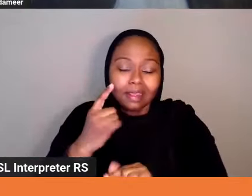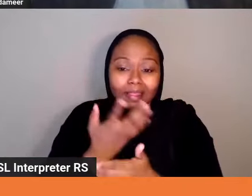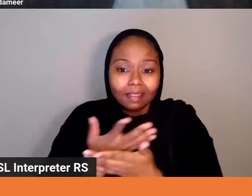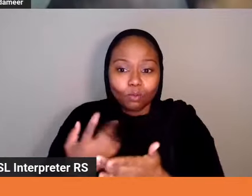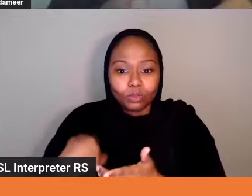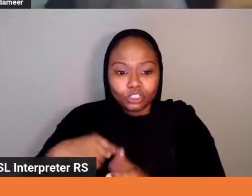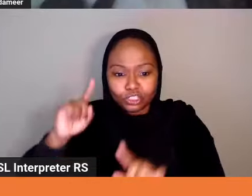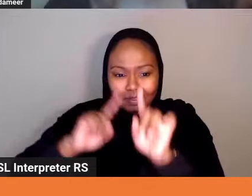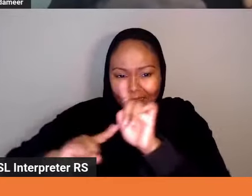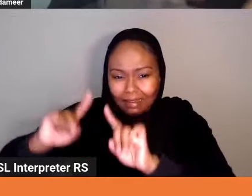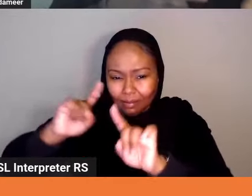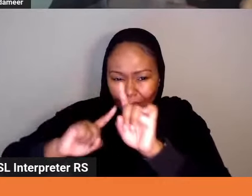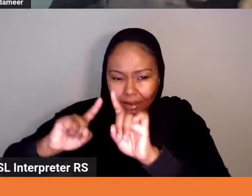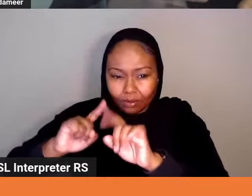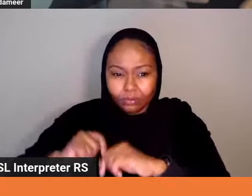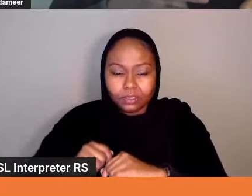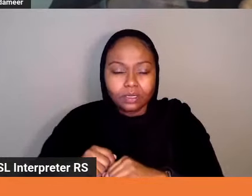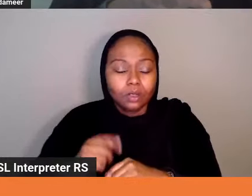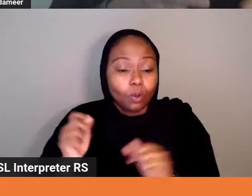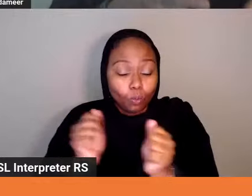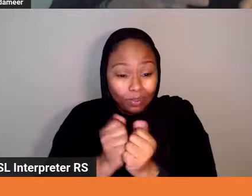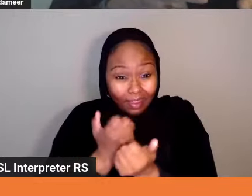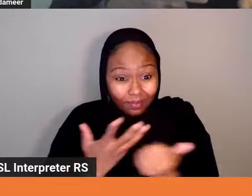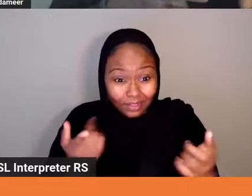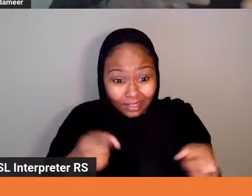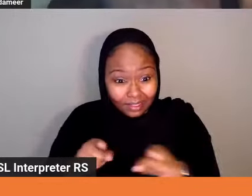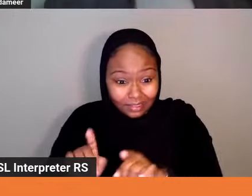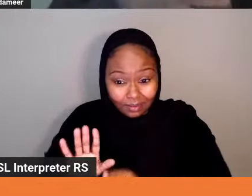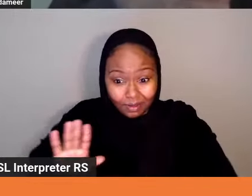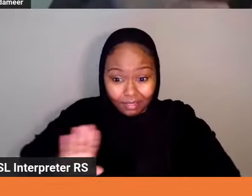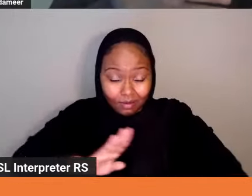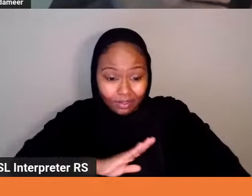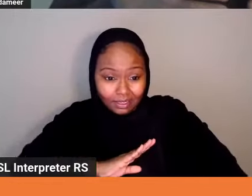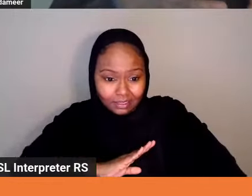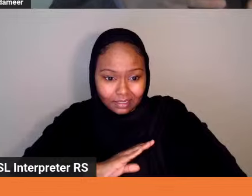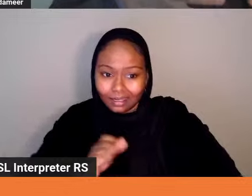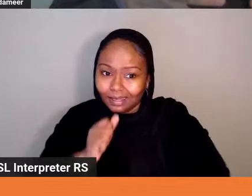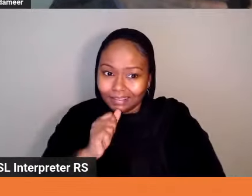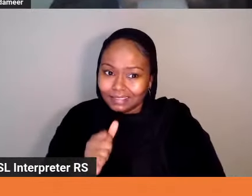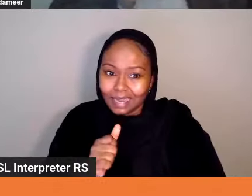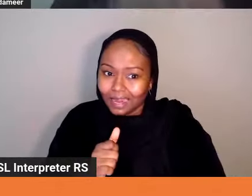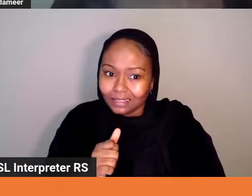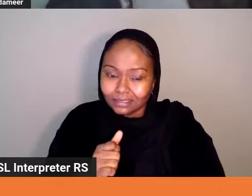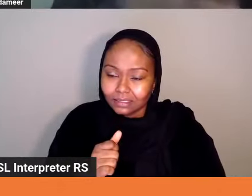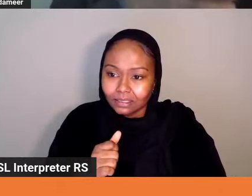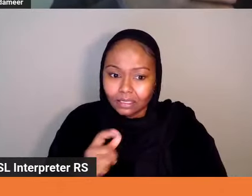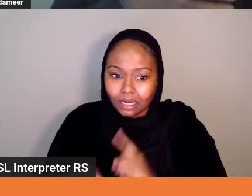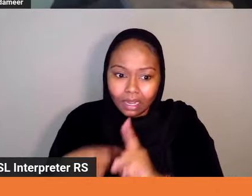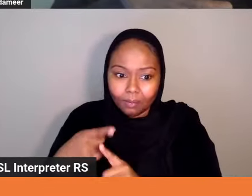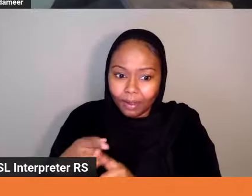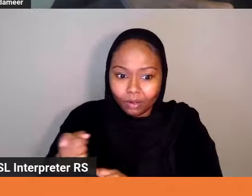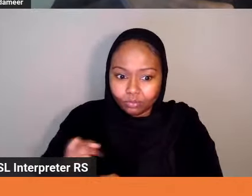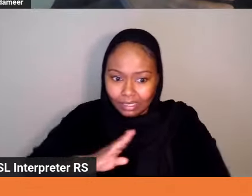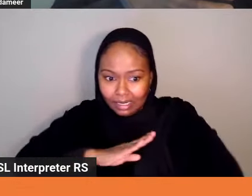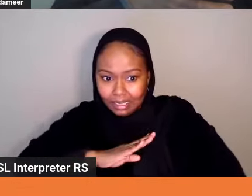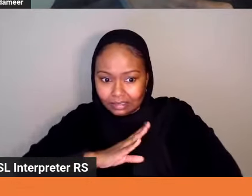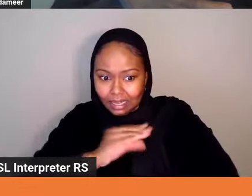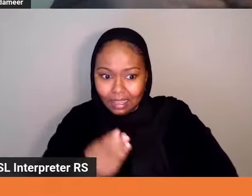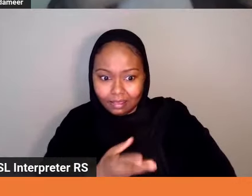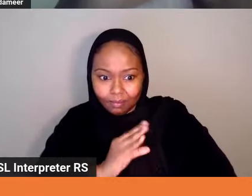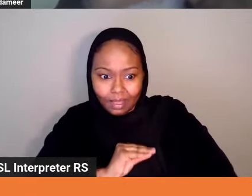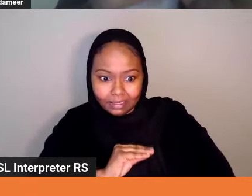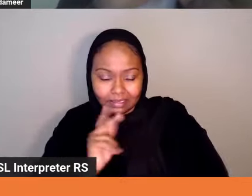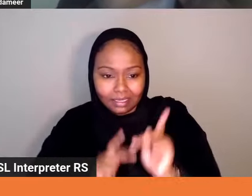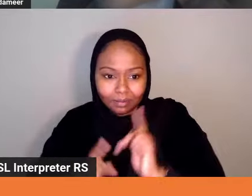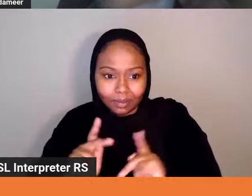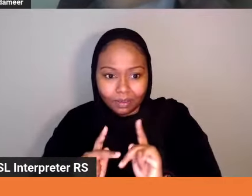whole discourse of what's going on in Gaza. Because it's not just about Gaza and the Palestinian people.